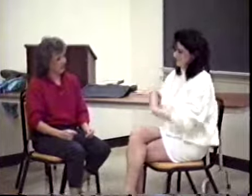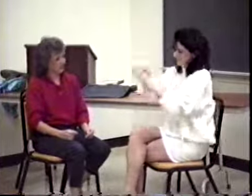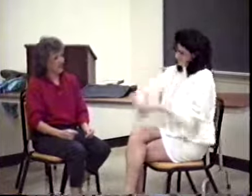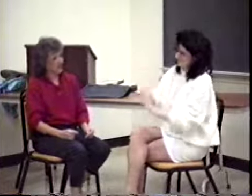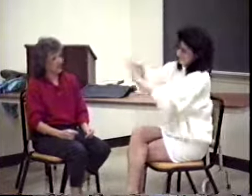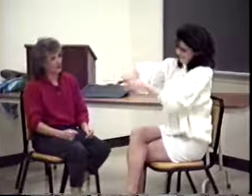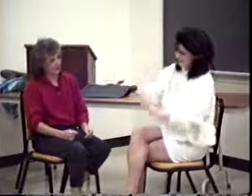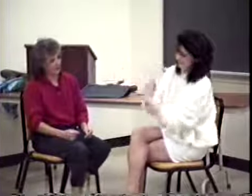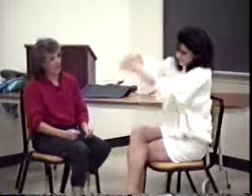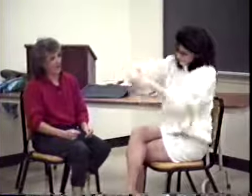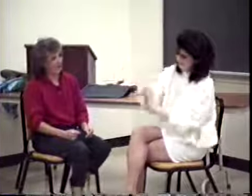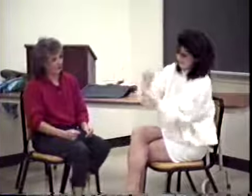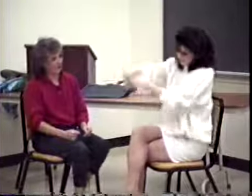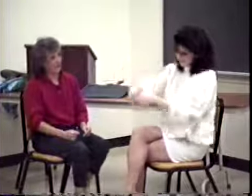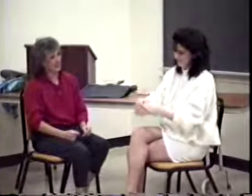She rode and it kept bucking.